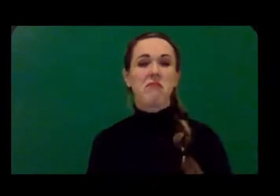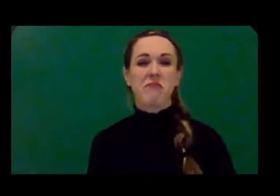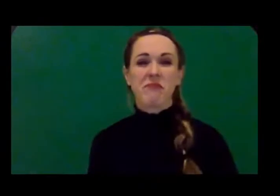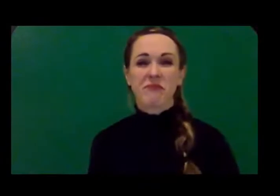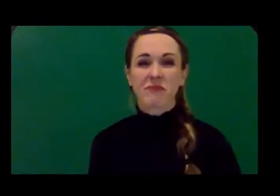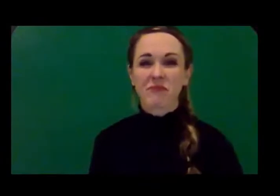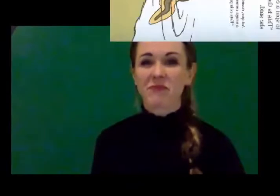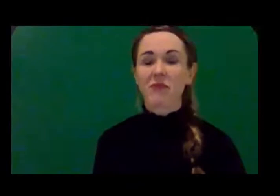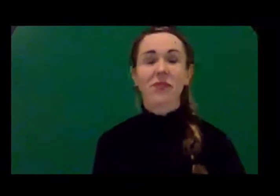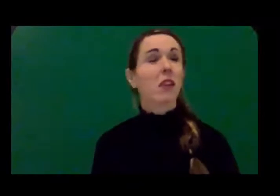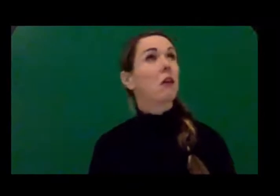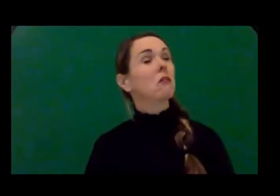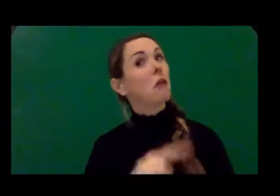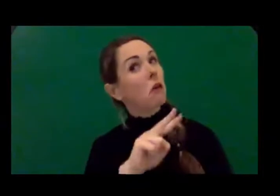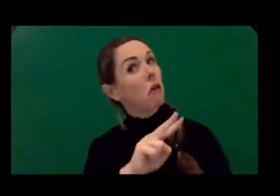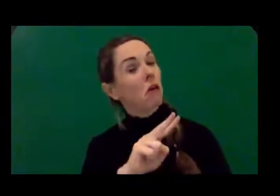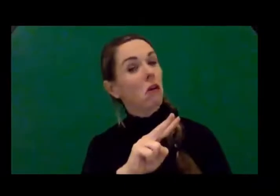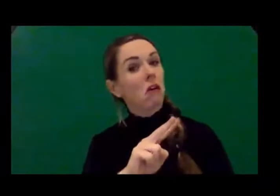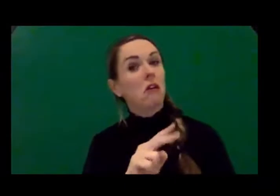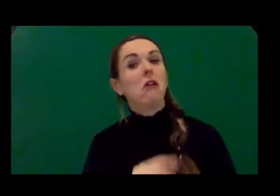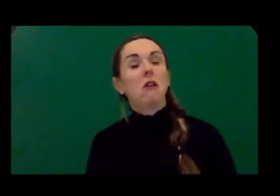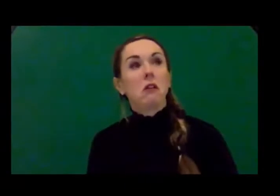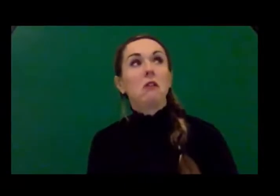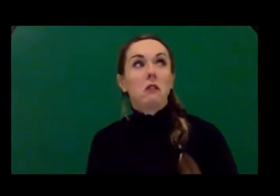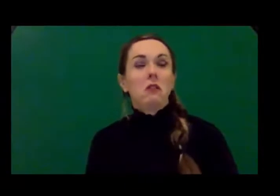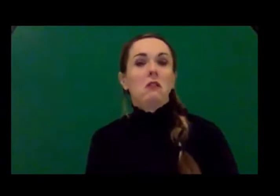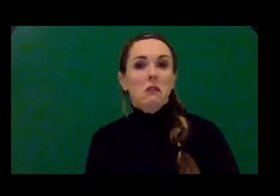Polliwog says, oh, okay.